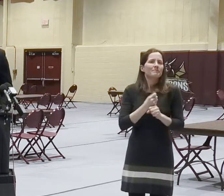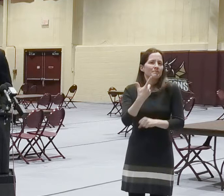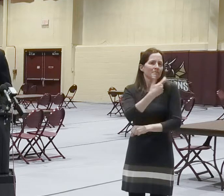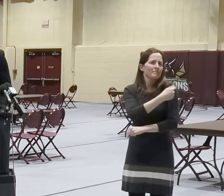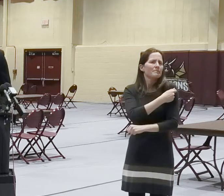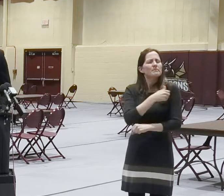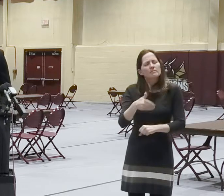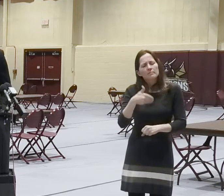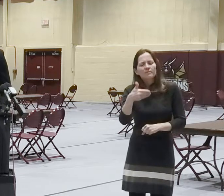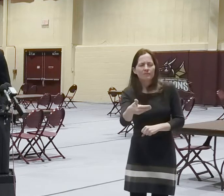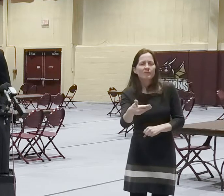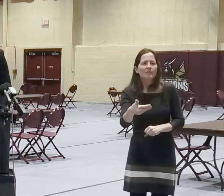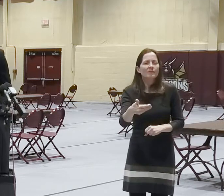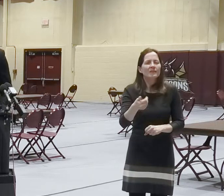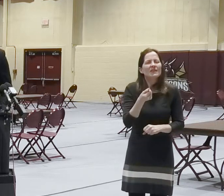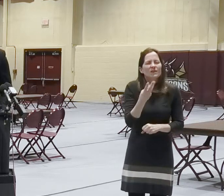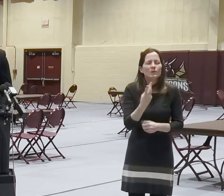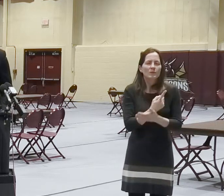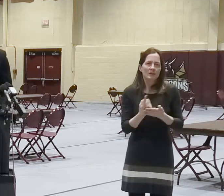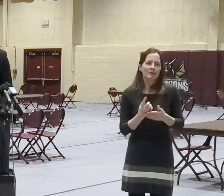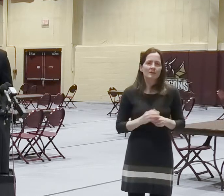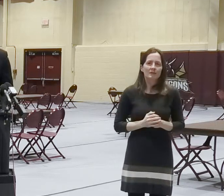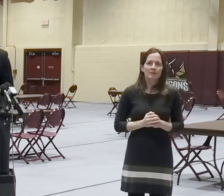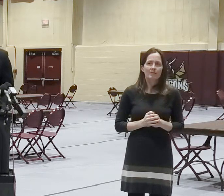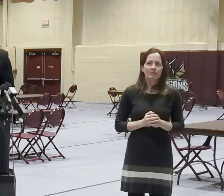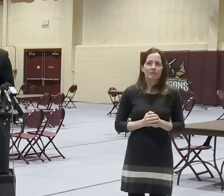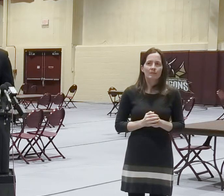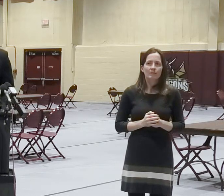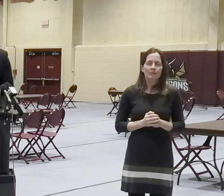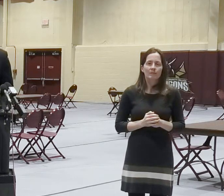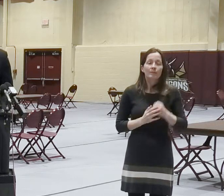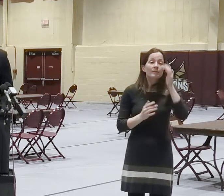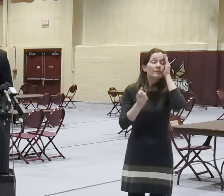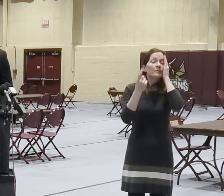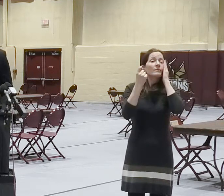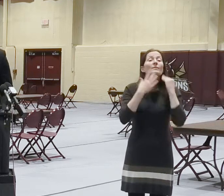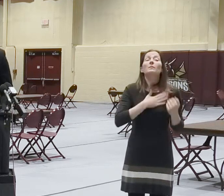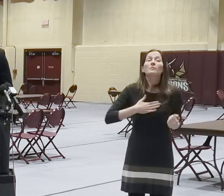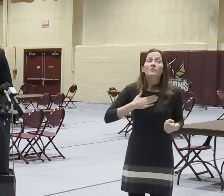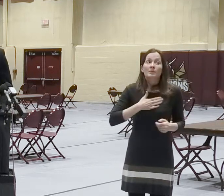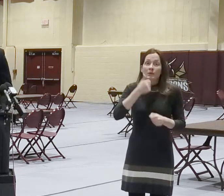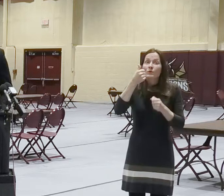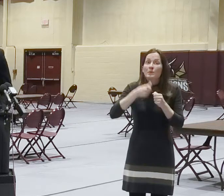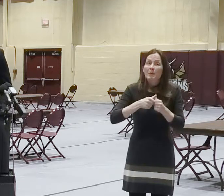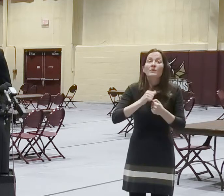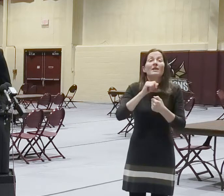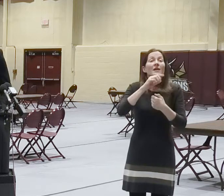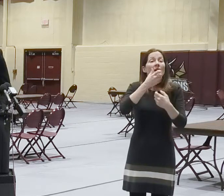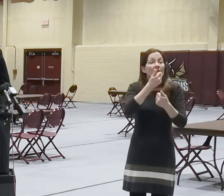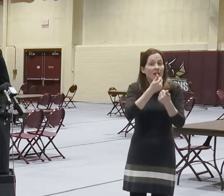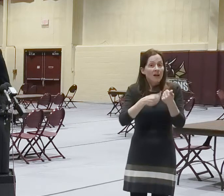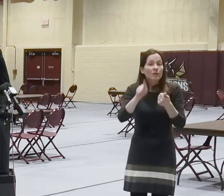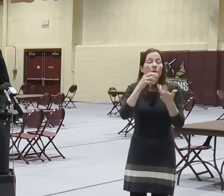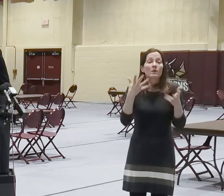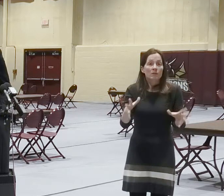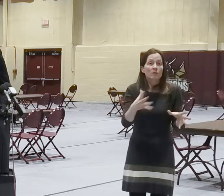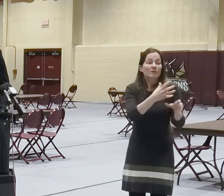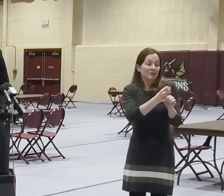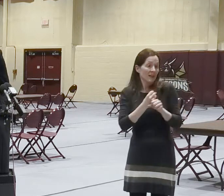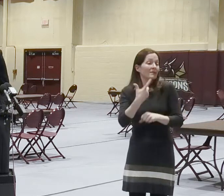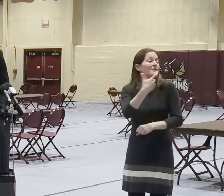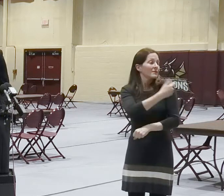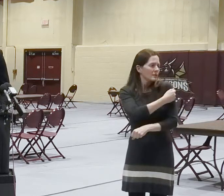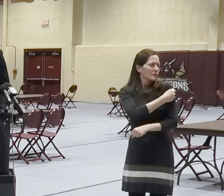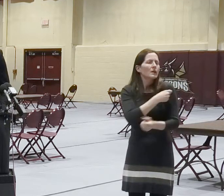coming weeks. Please remember, all who are vaccinated will need 2